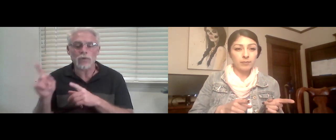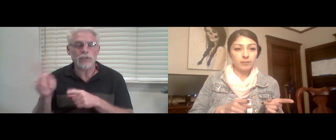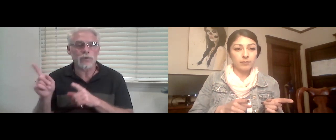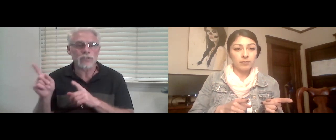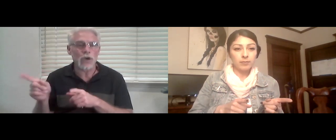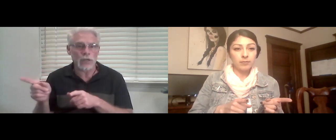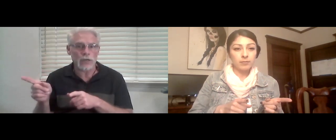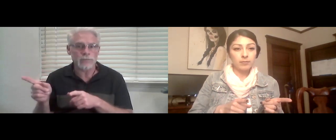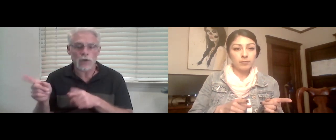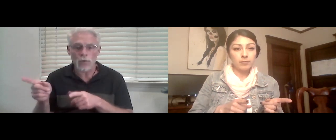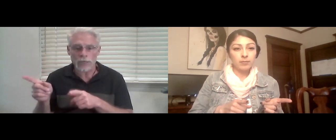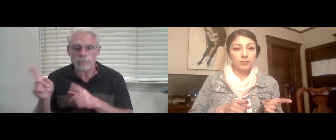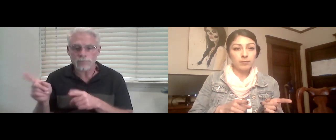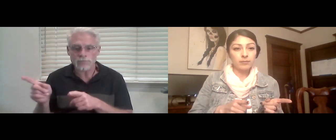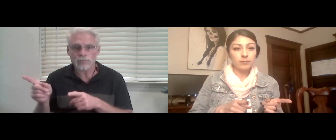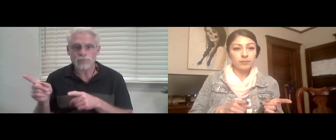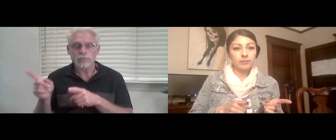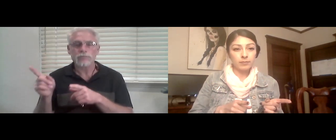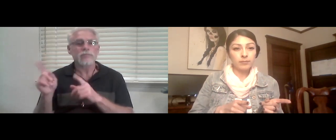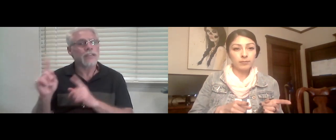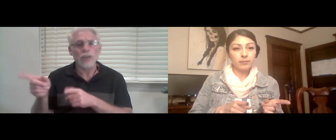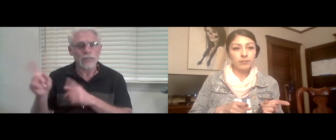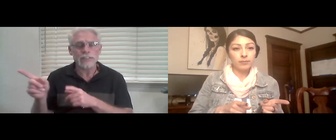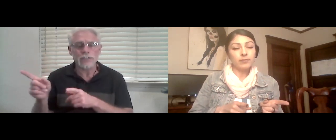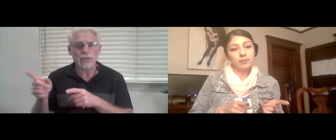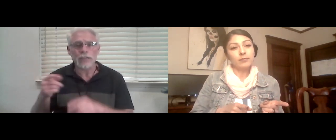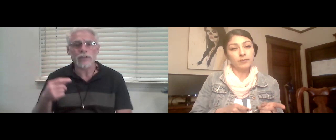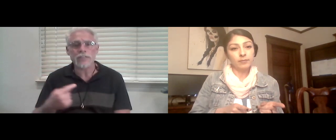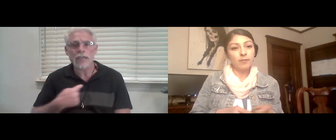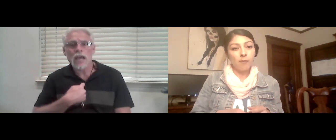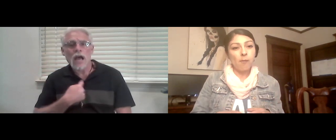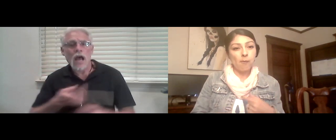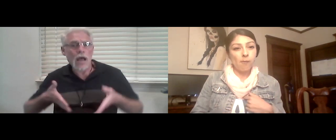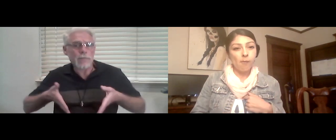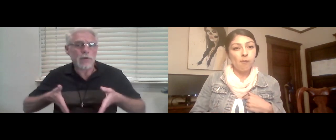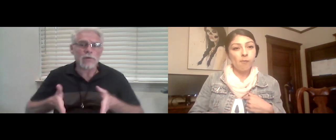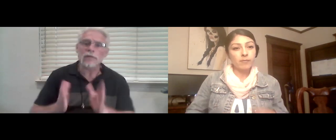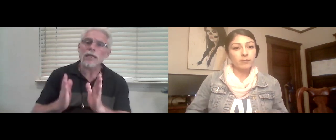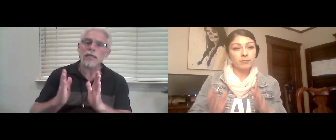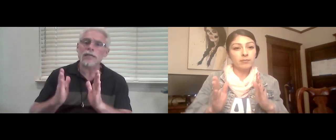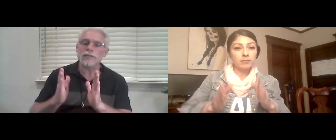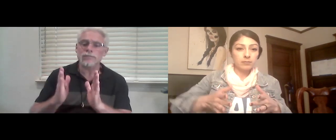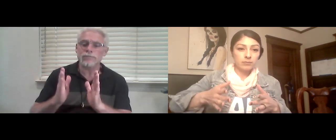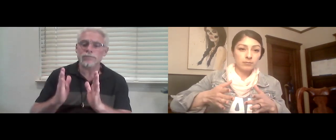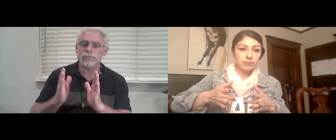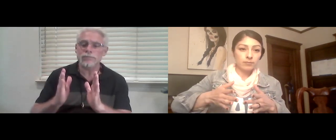to use gonna, going. You don't need to do that. You could say, I'm gonna let